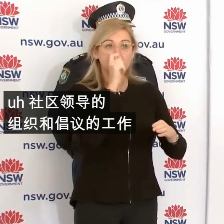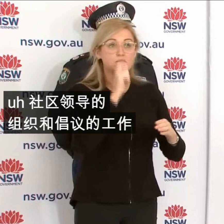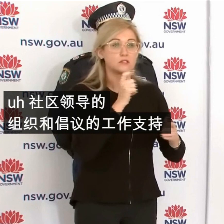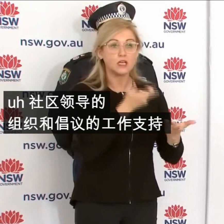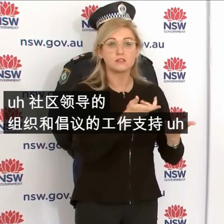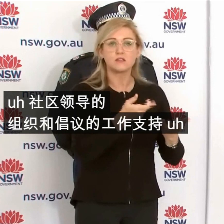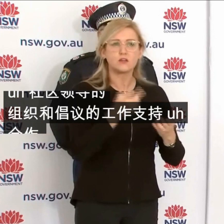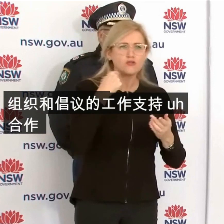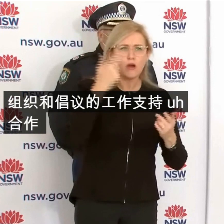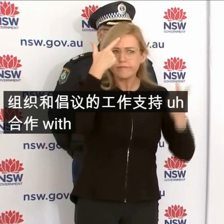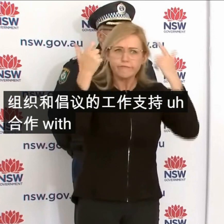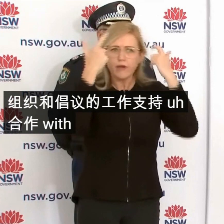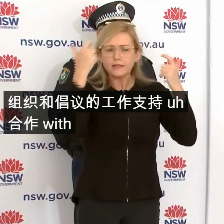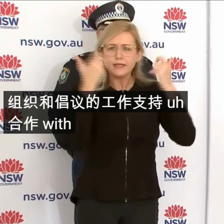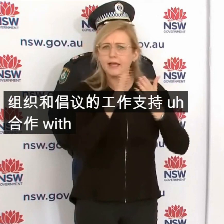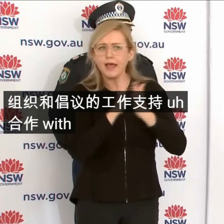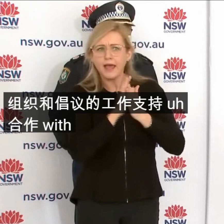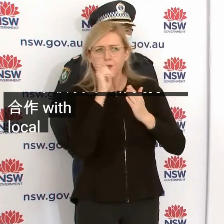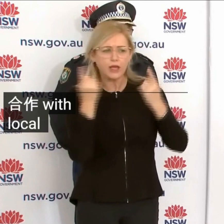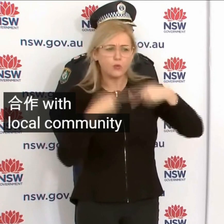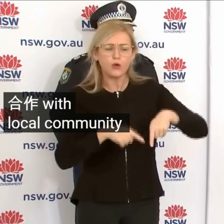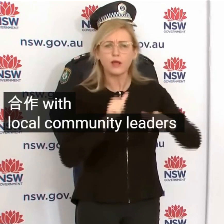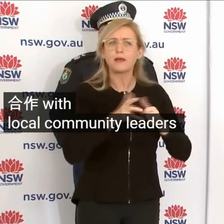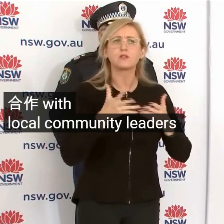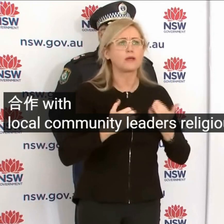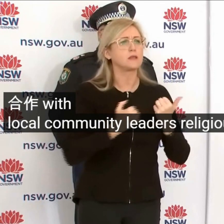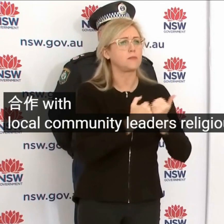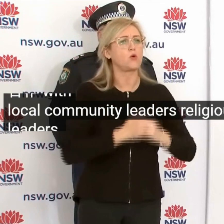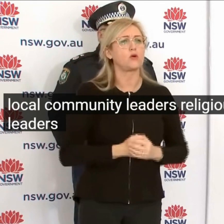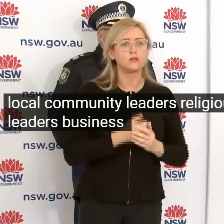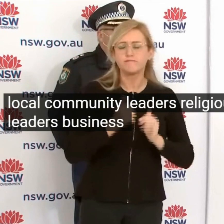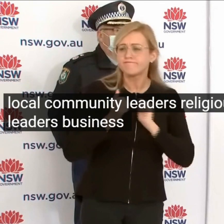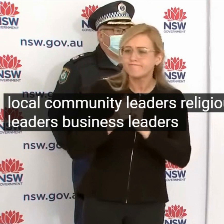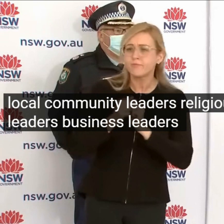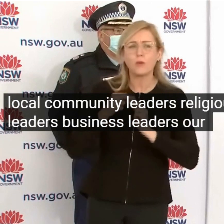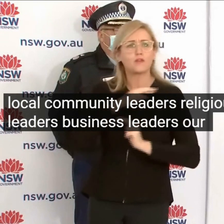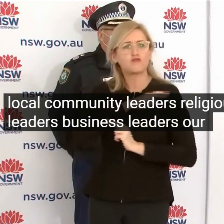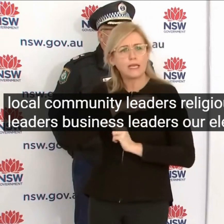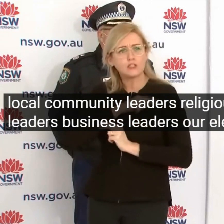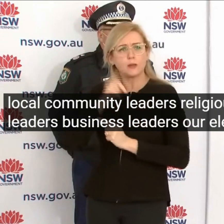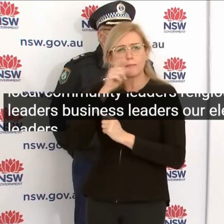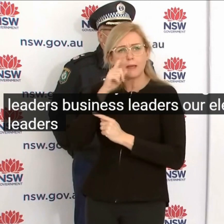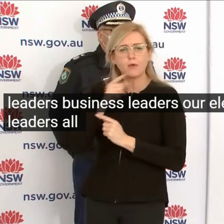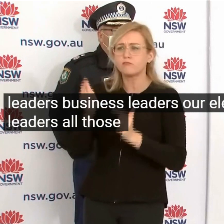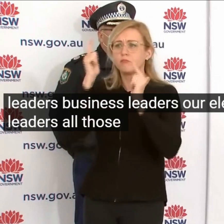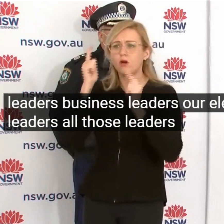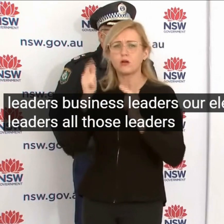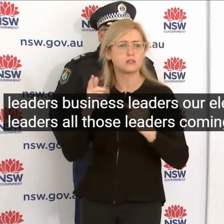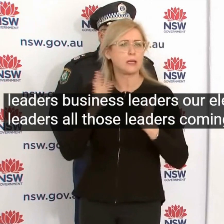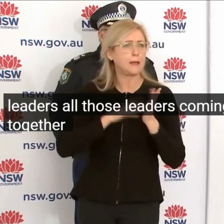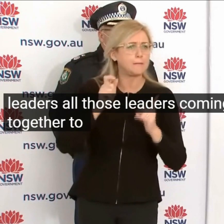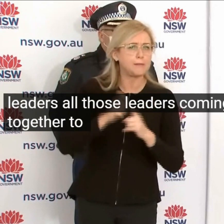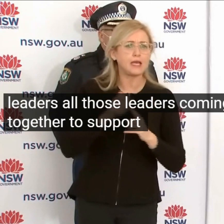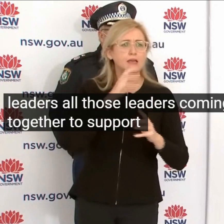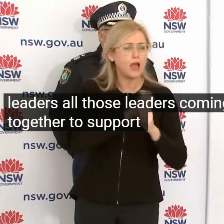and initiatives, partnering with local community leaders, religious leaders, business leaders, our elected leaders, all those leaders